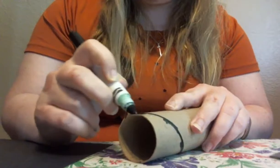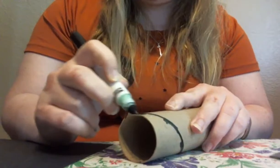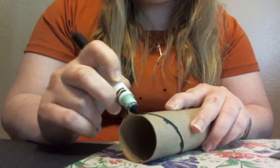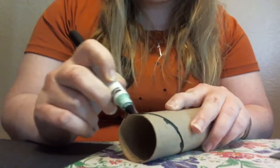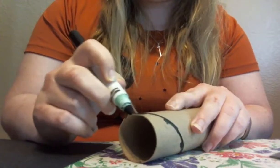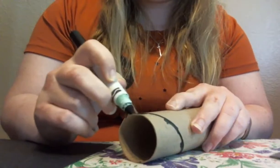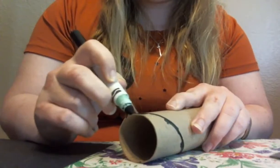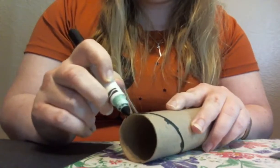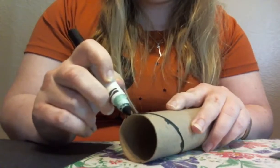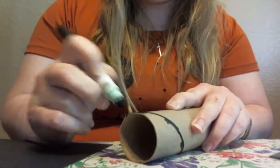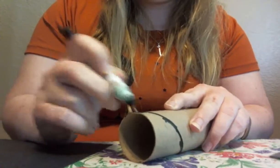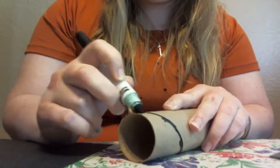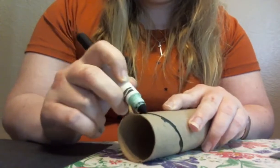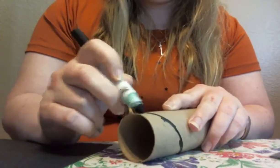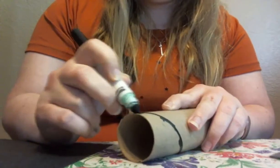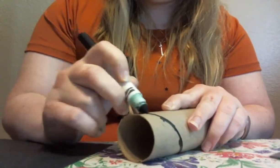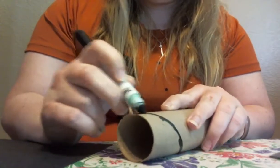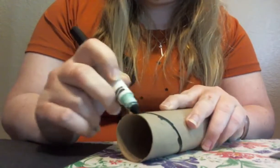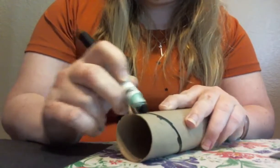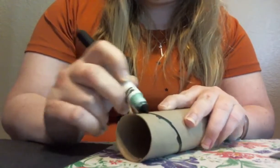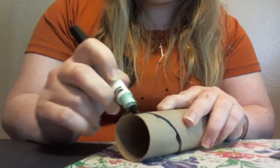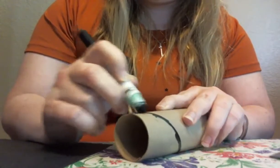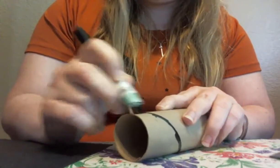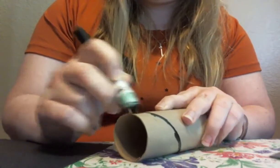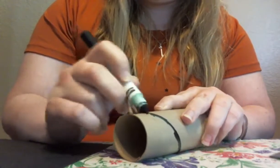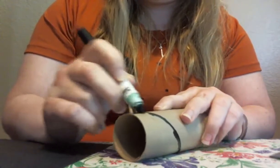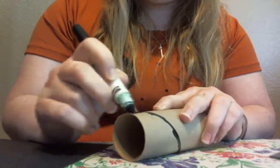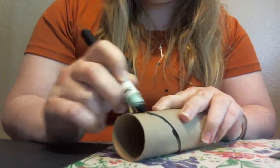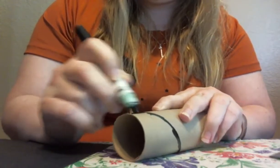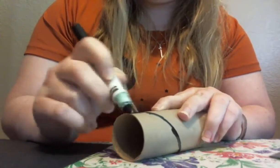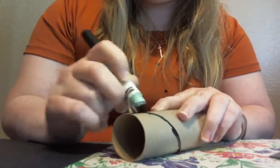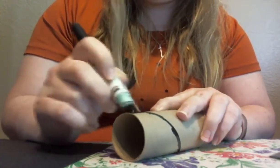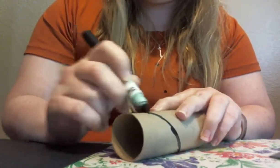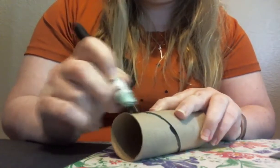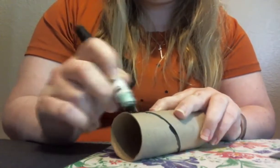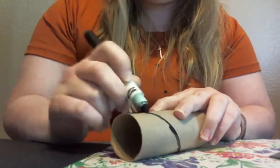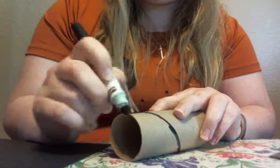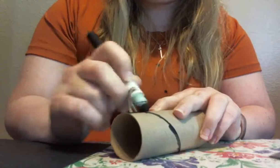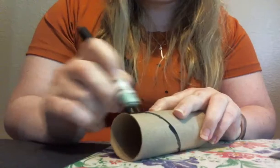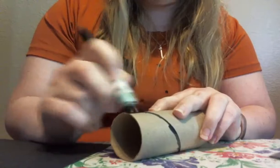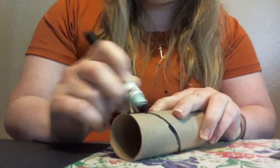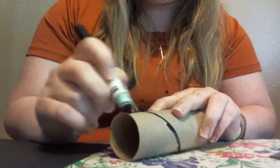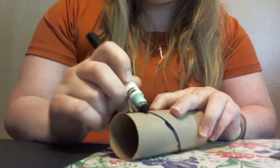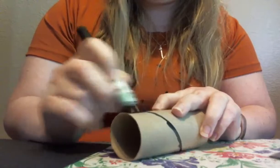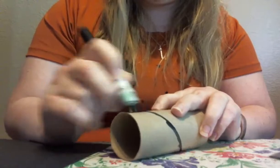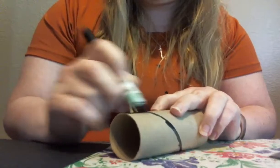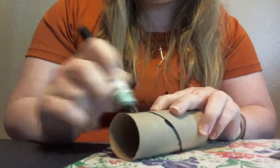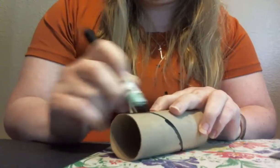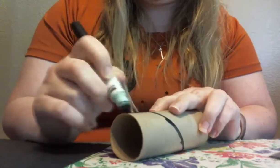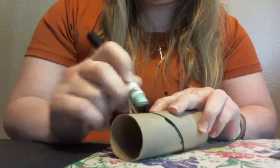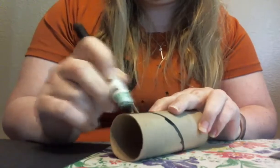I like to start where the ridges will stop you from coloring.